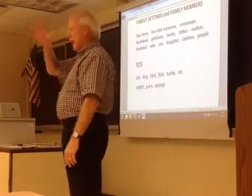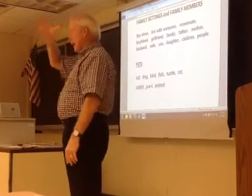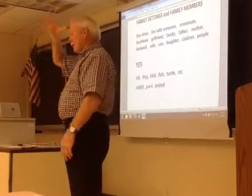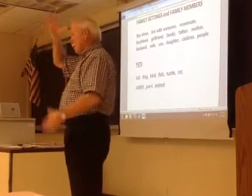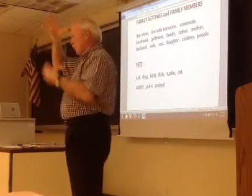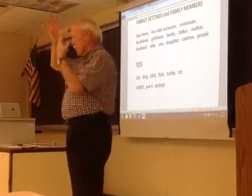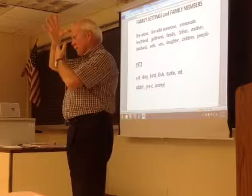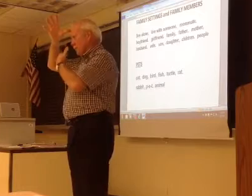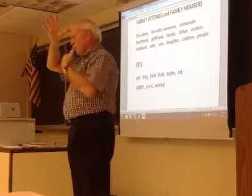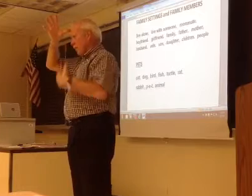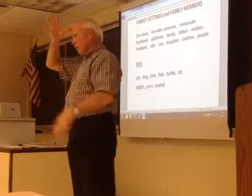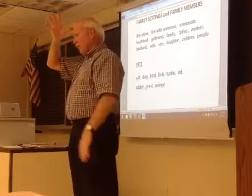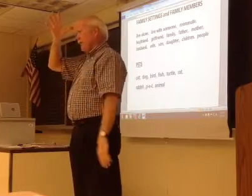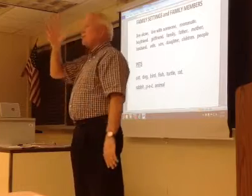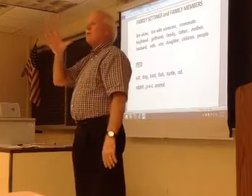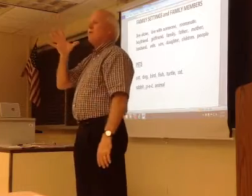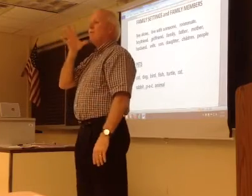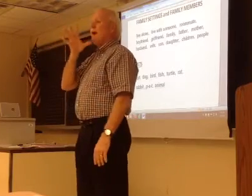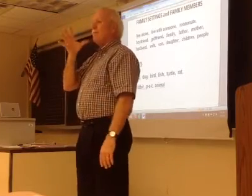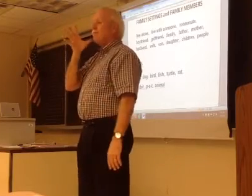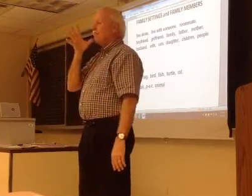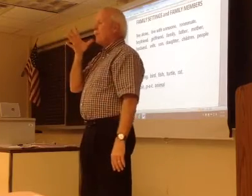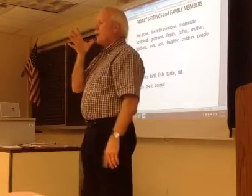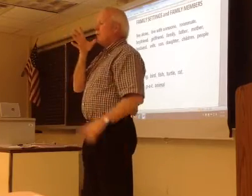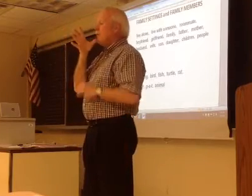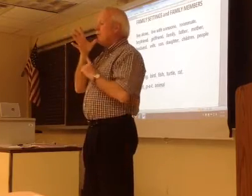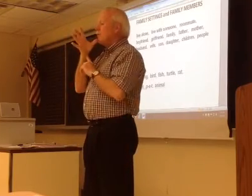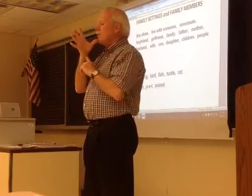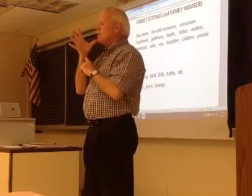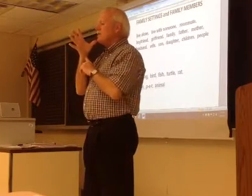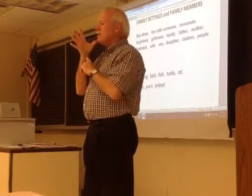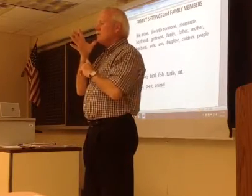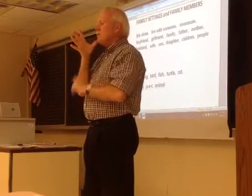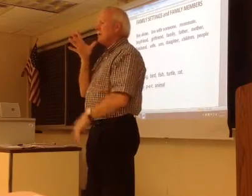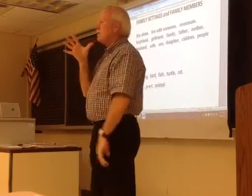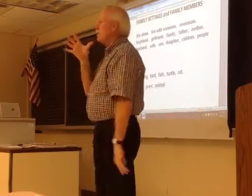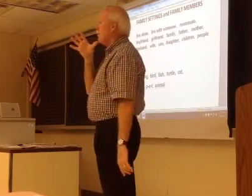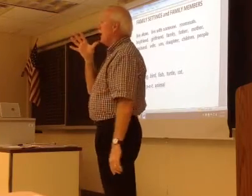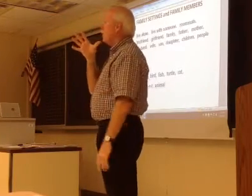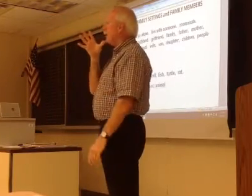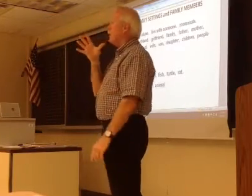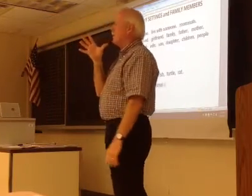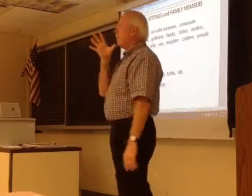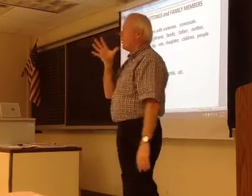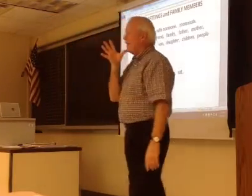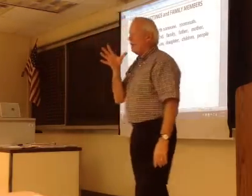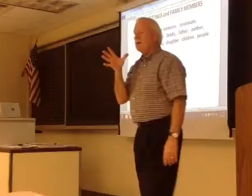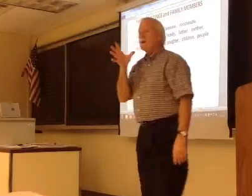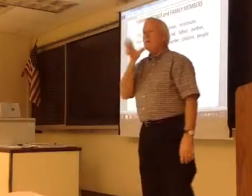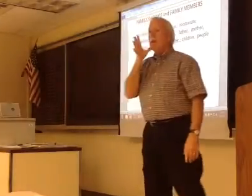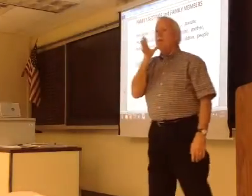dad, your arm isn't in front of your face, but for mom, move it over just a smidge. Mom, mommy,